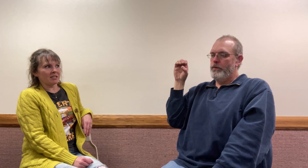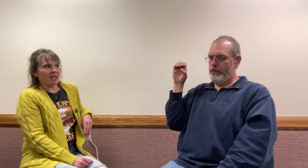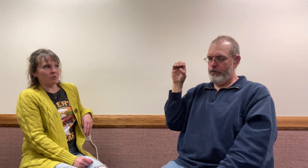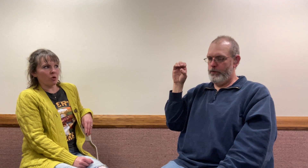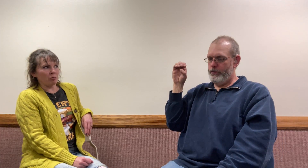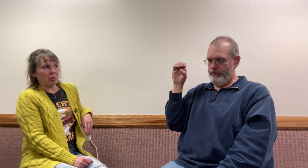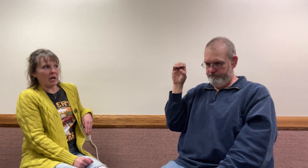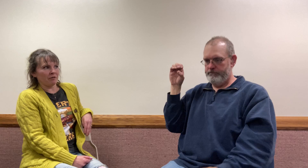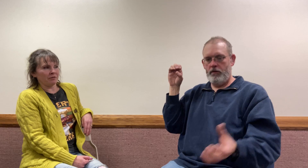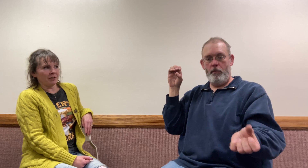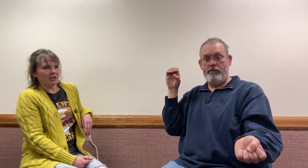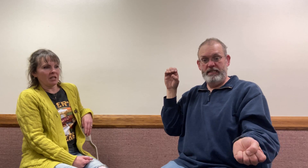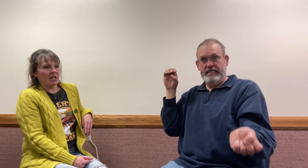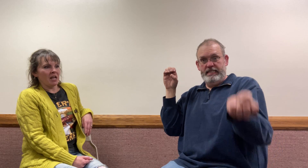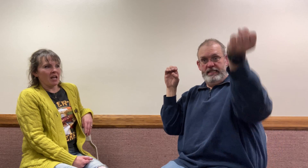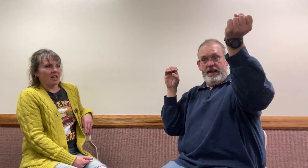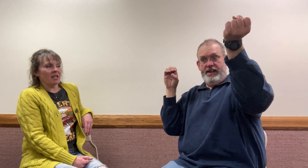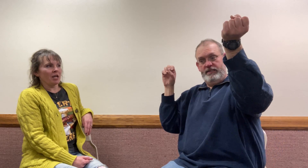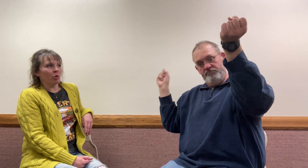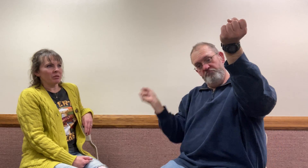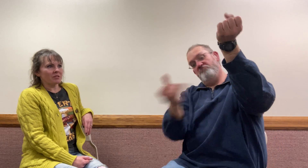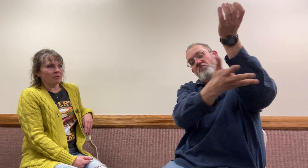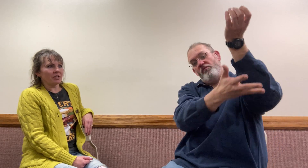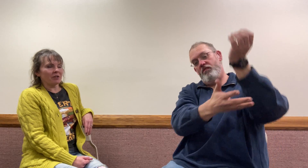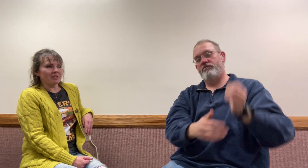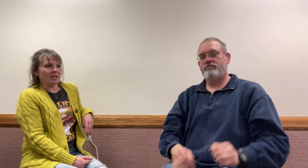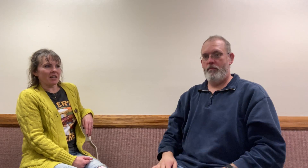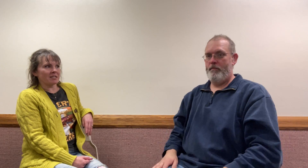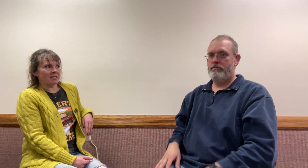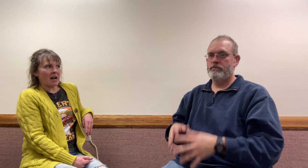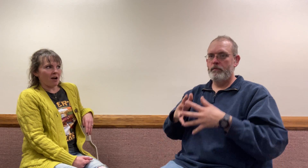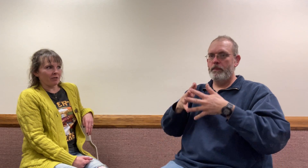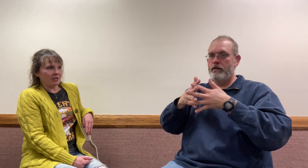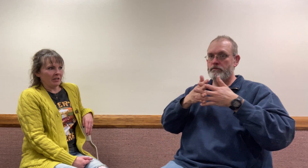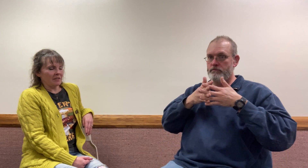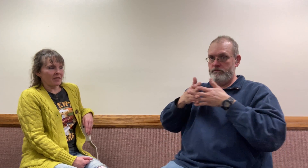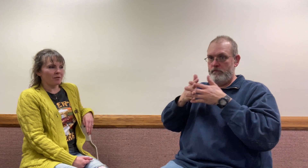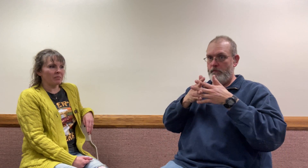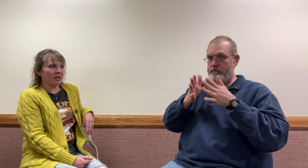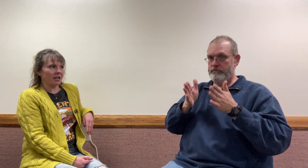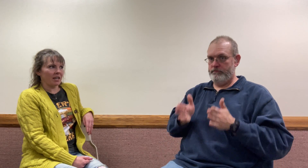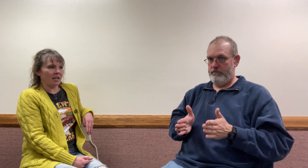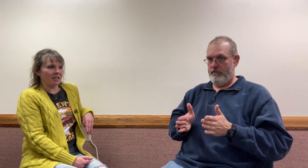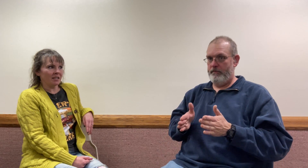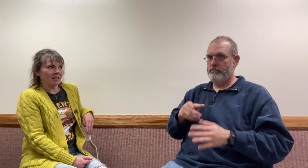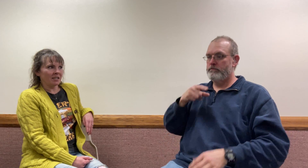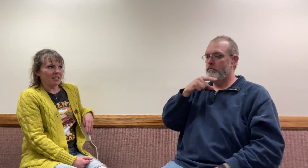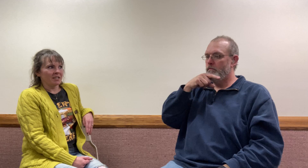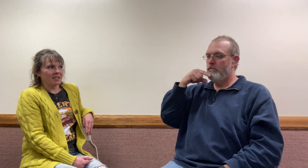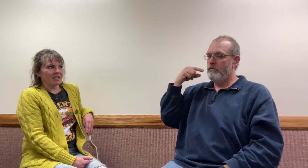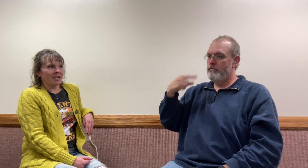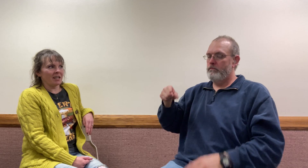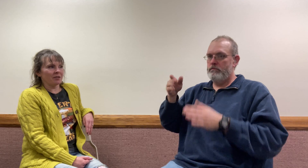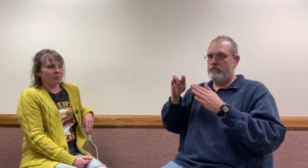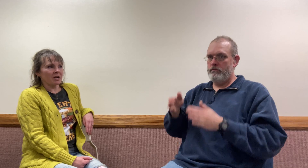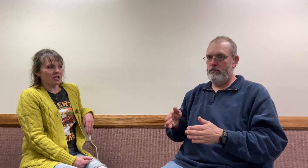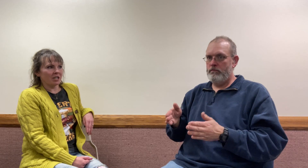takes 1 puff, then he opens the window and tosses it out. The American and the